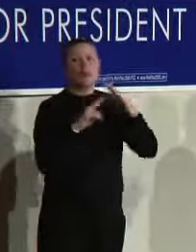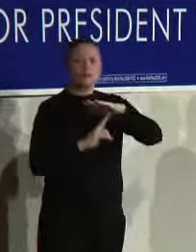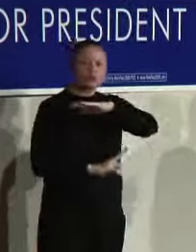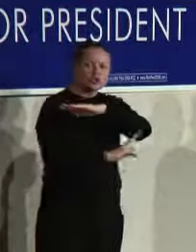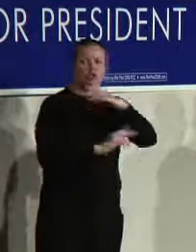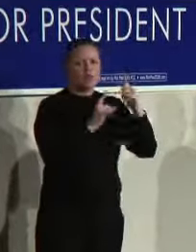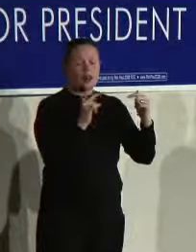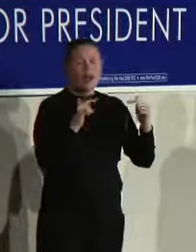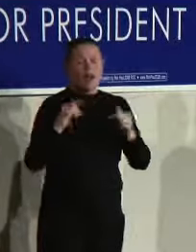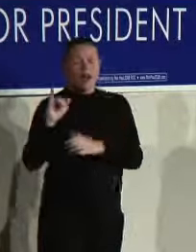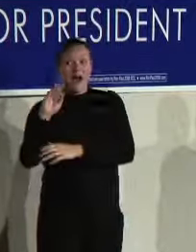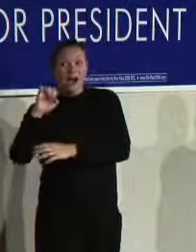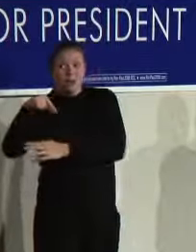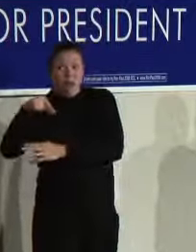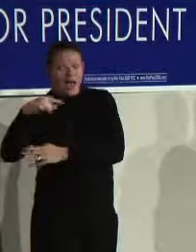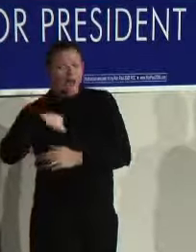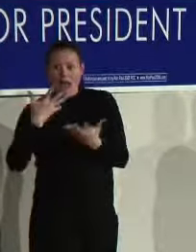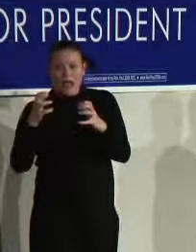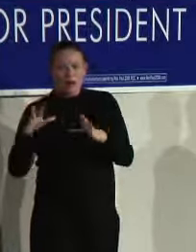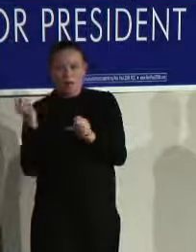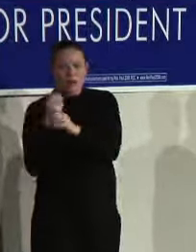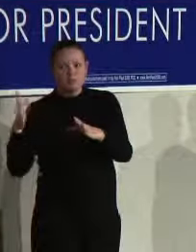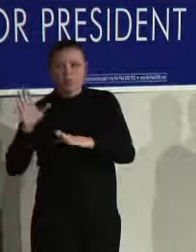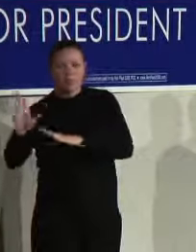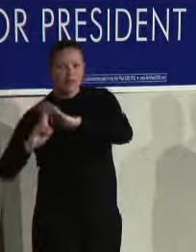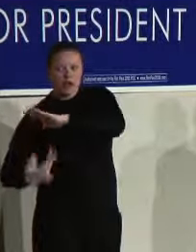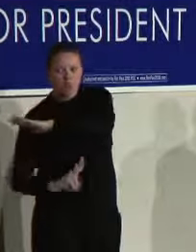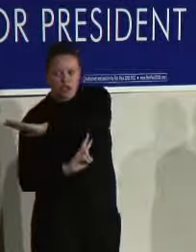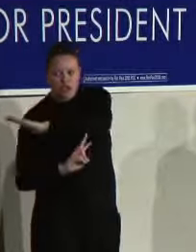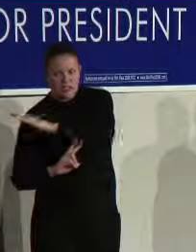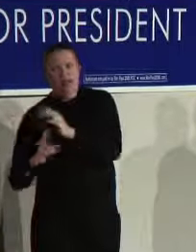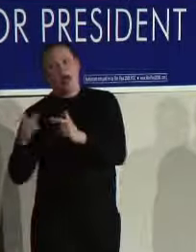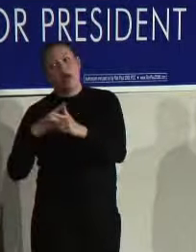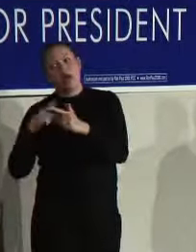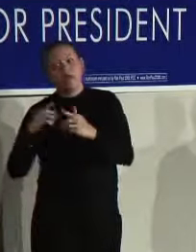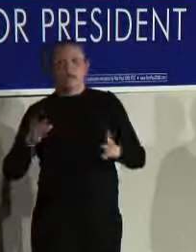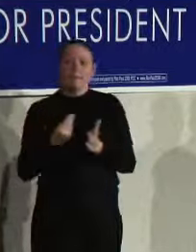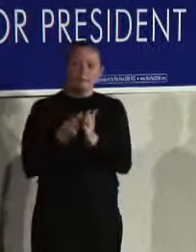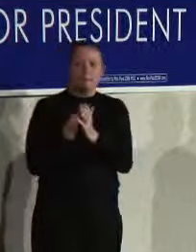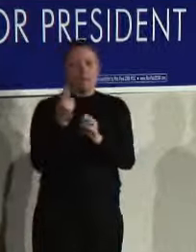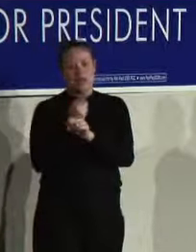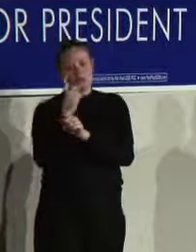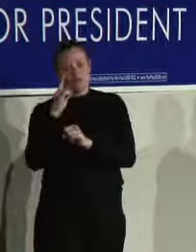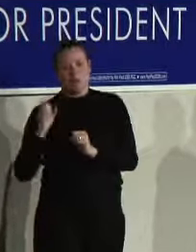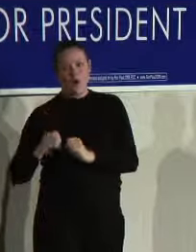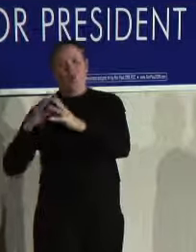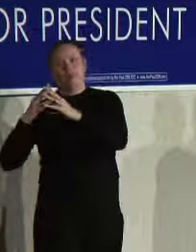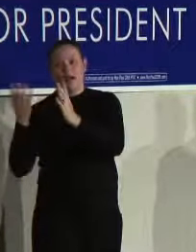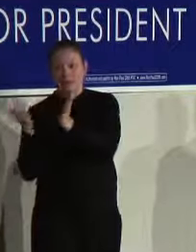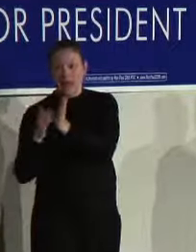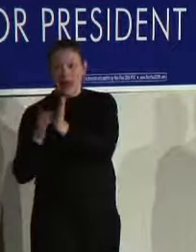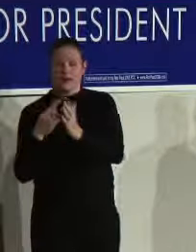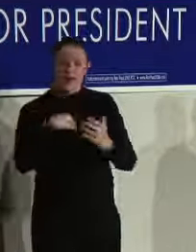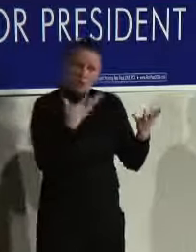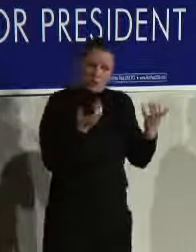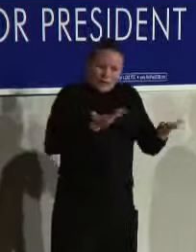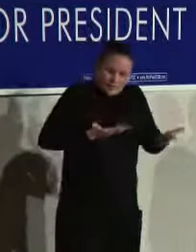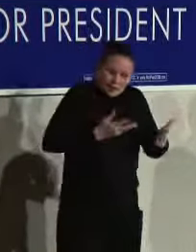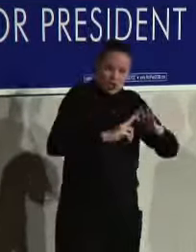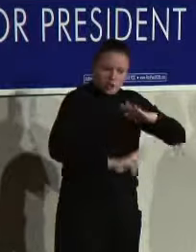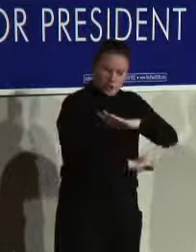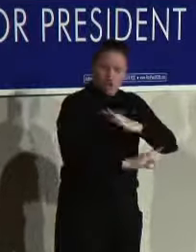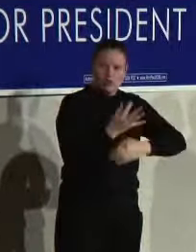and rebuild them. I want to take care of the bridges here. But what we could do is, how do you do it best? How would you have more money in education? You'd